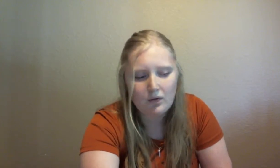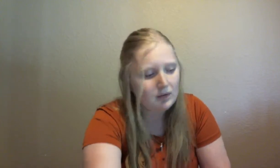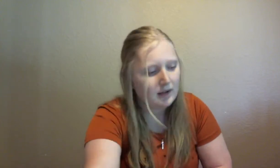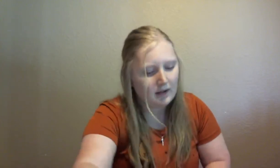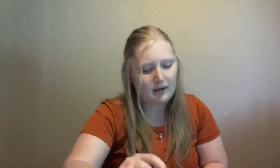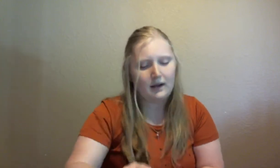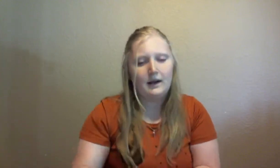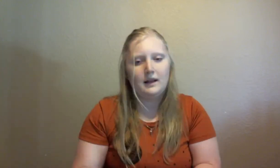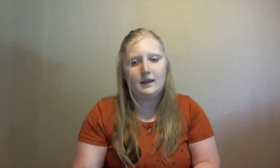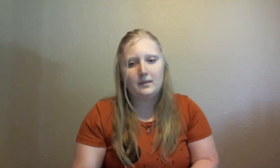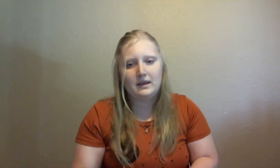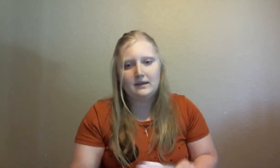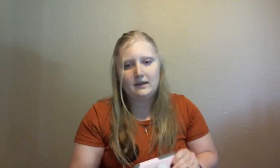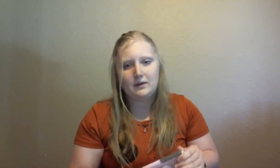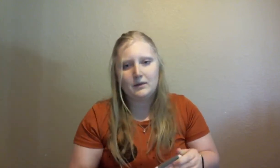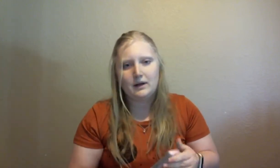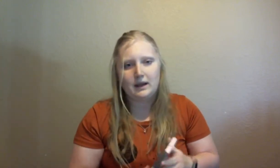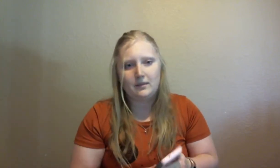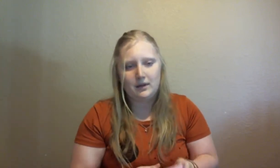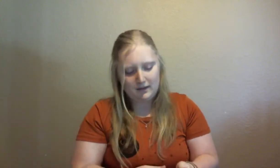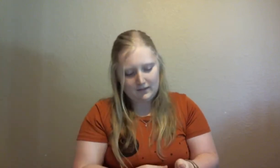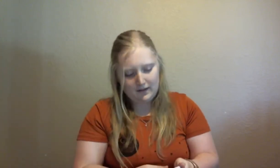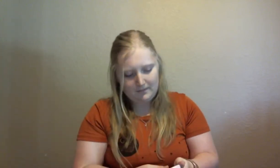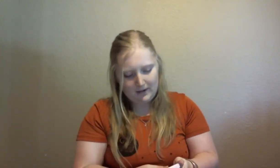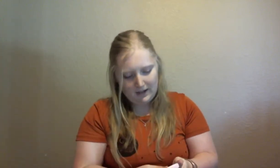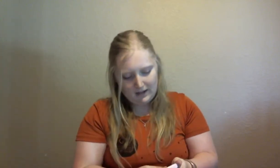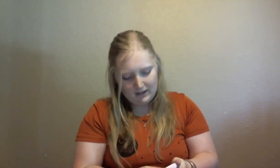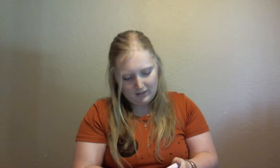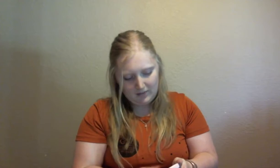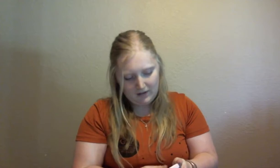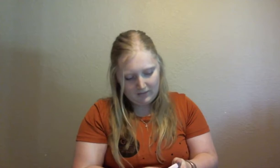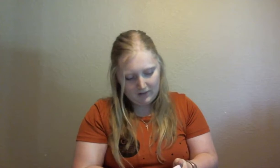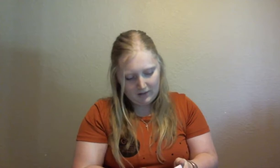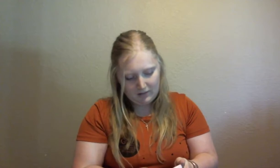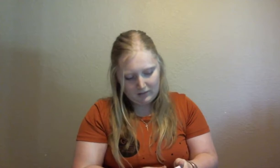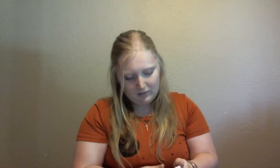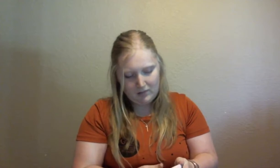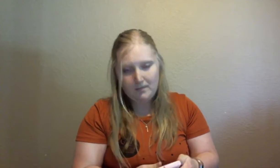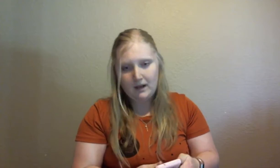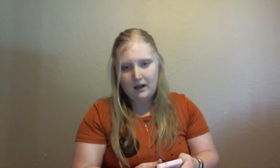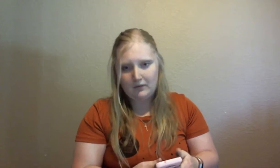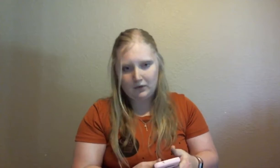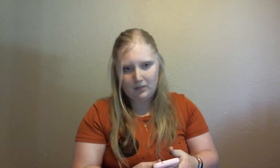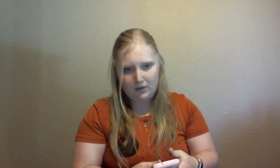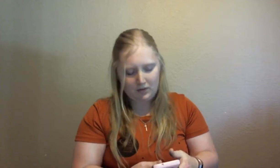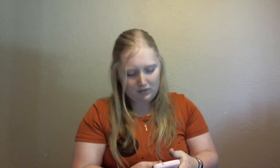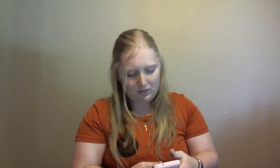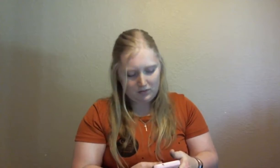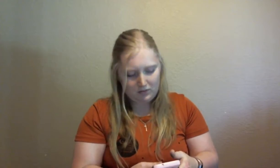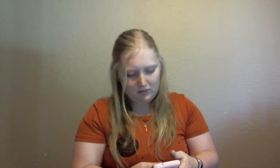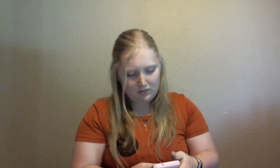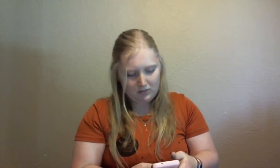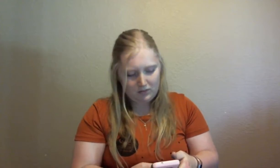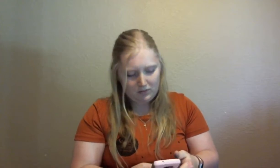Hold on, let me see if we're working because on my end I'm having a little bit of trouble.